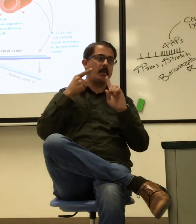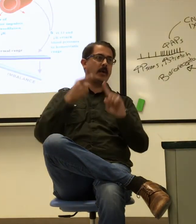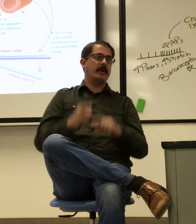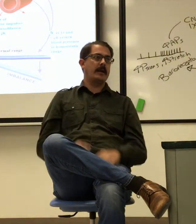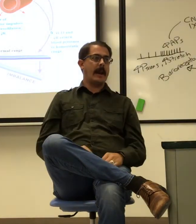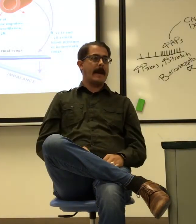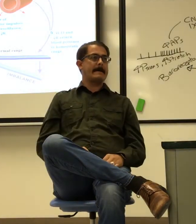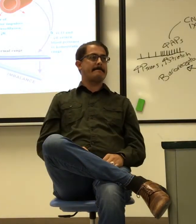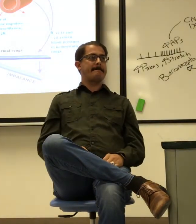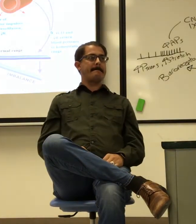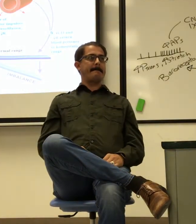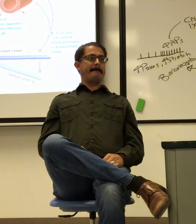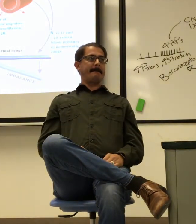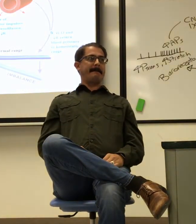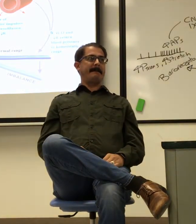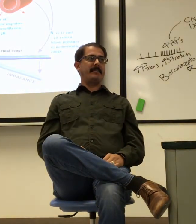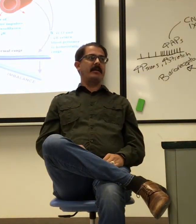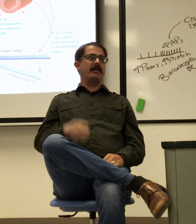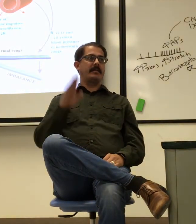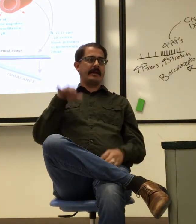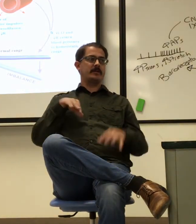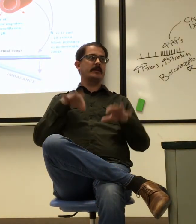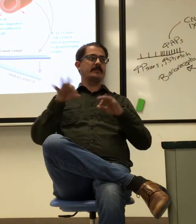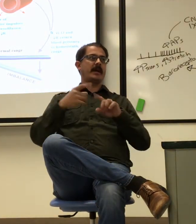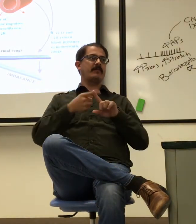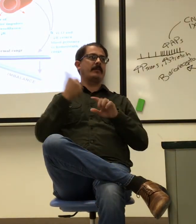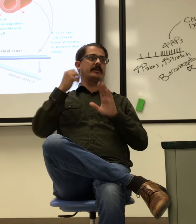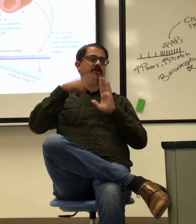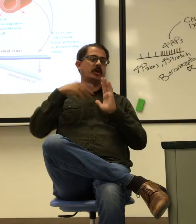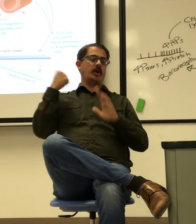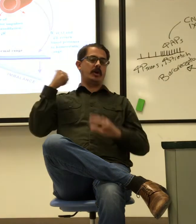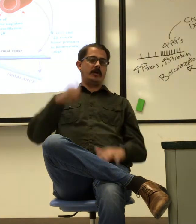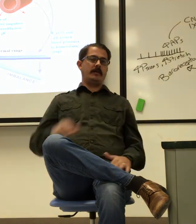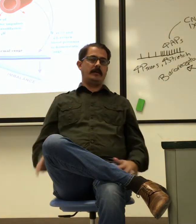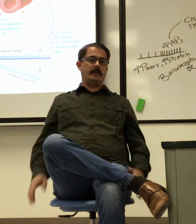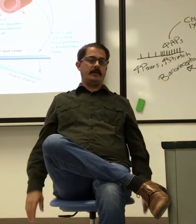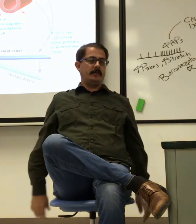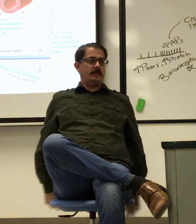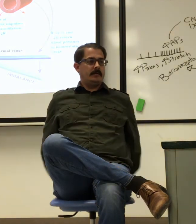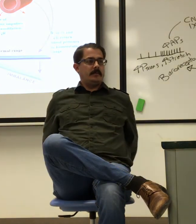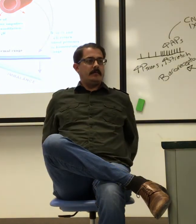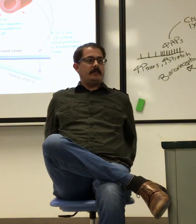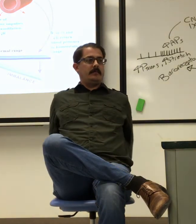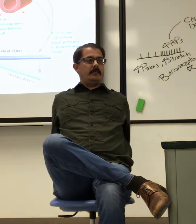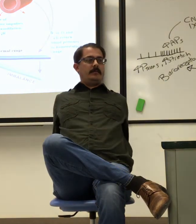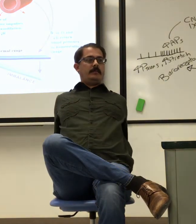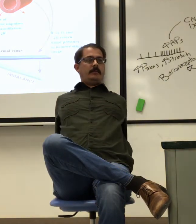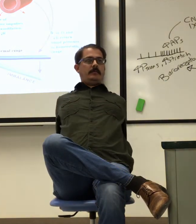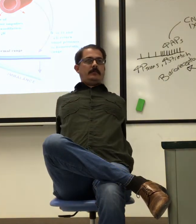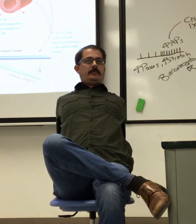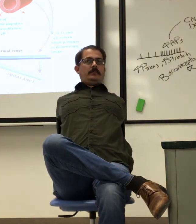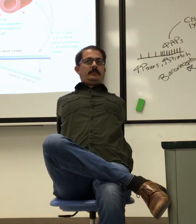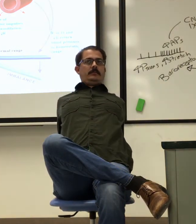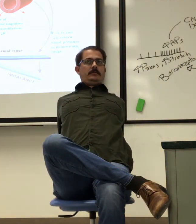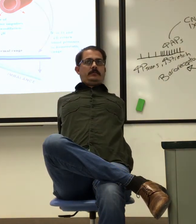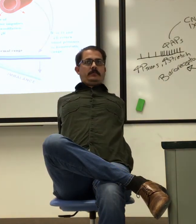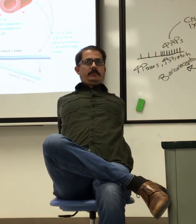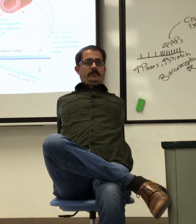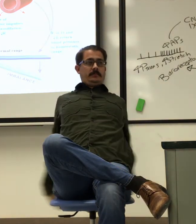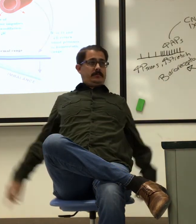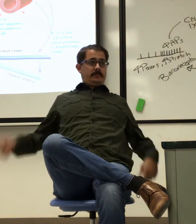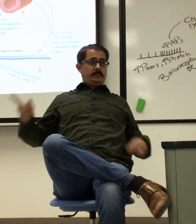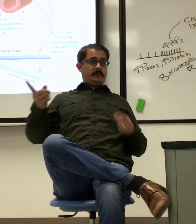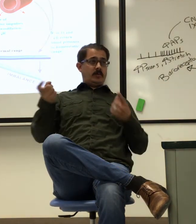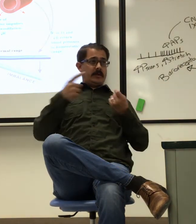Okay, so that's what's being explained by this figure. Okay, any questions on this